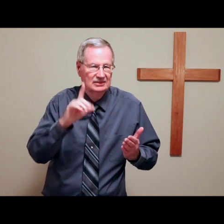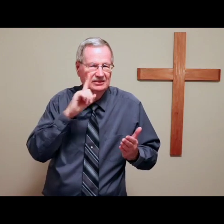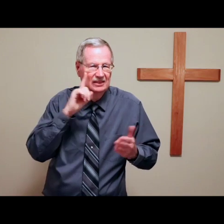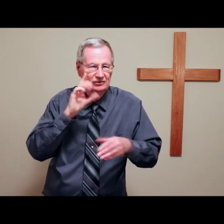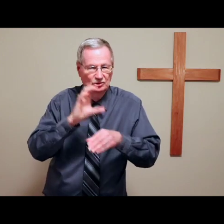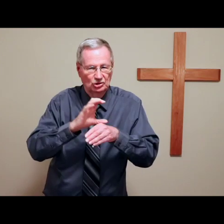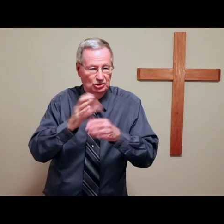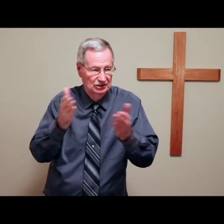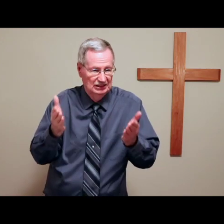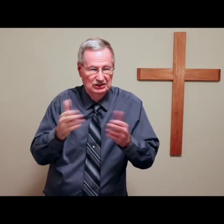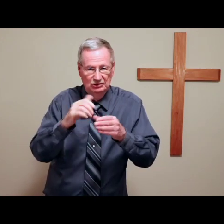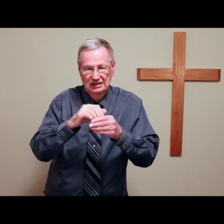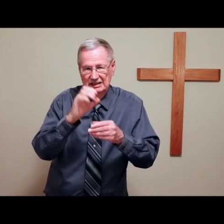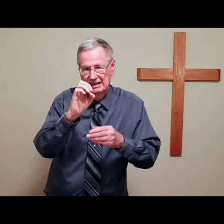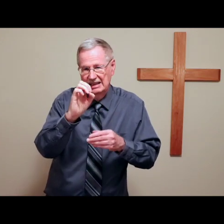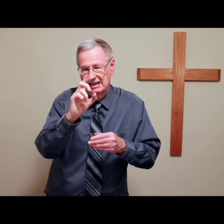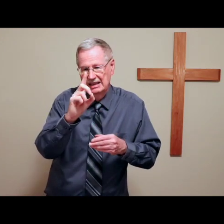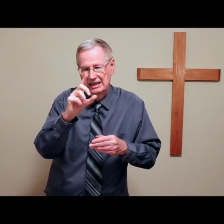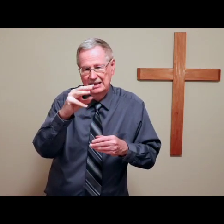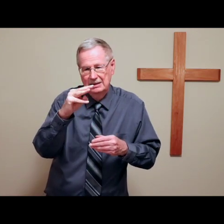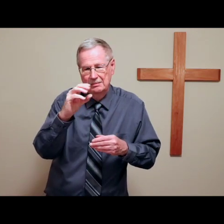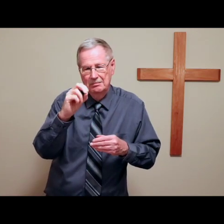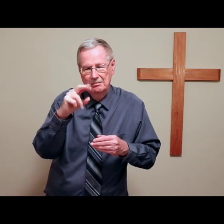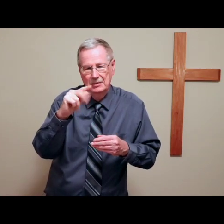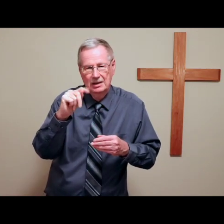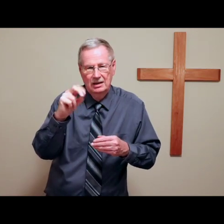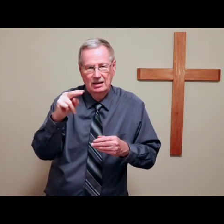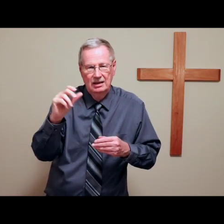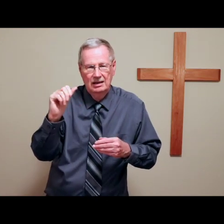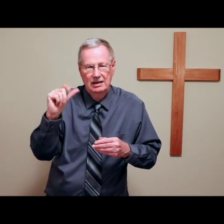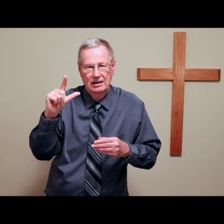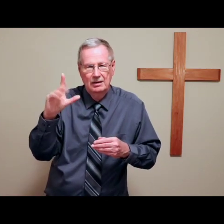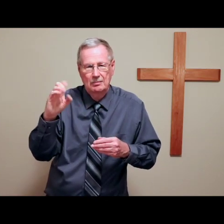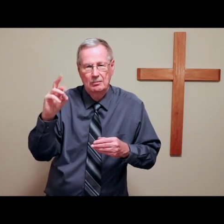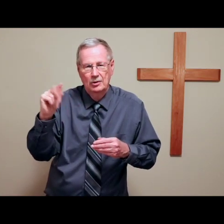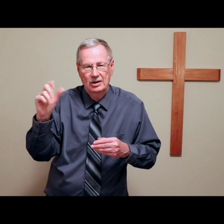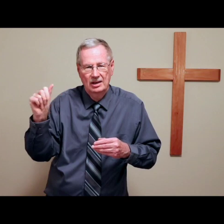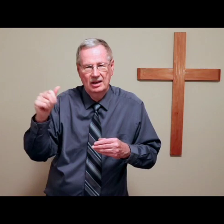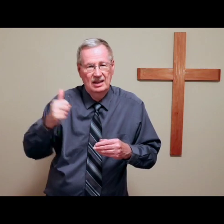and I'm a pastor at the Deaf Church here in Edmonton,